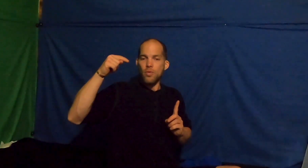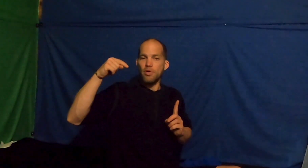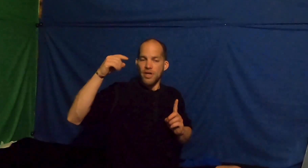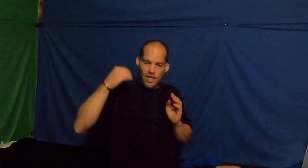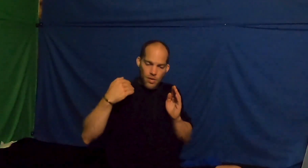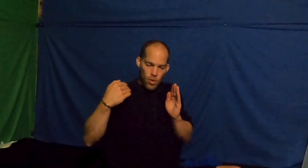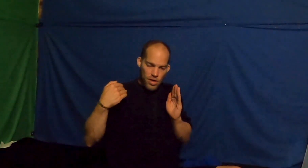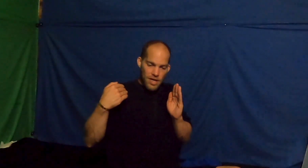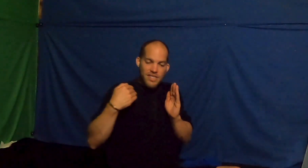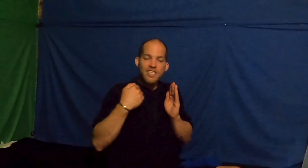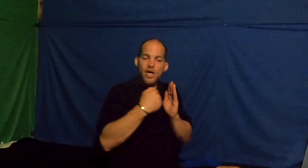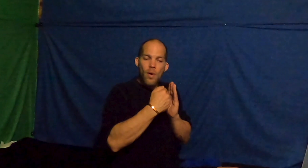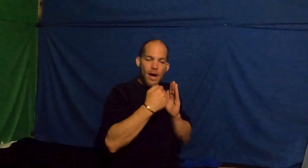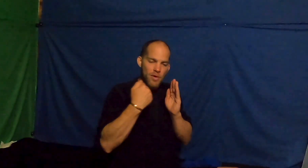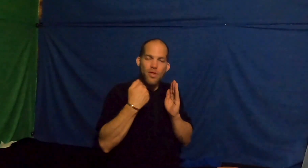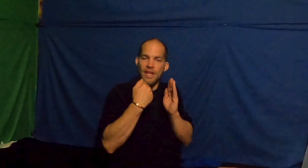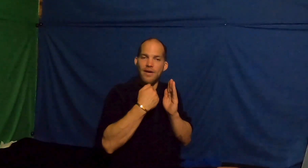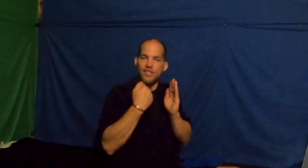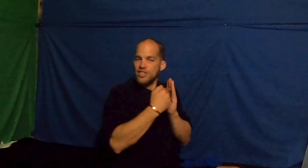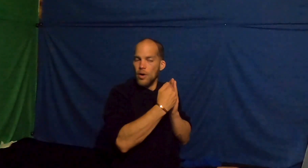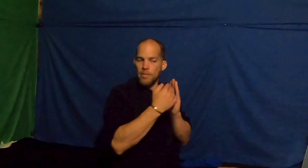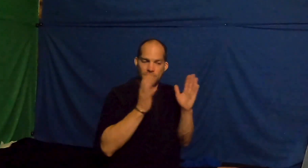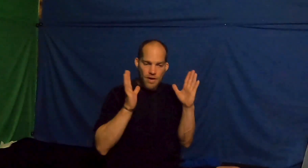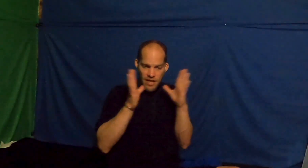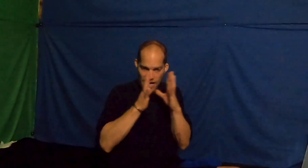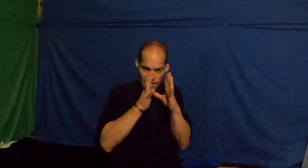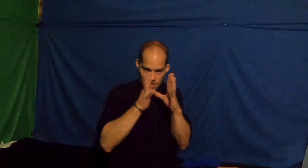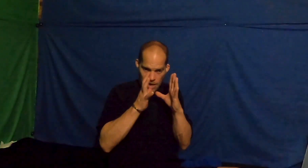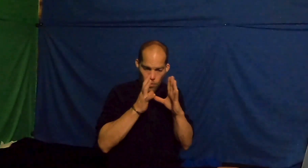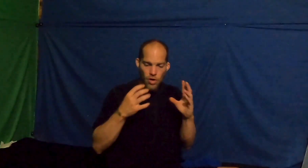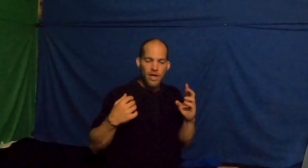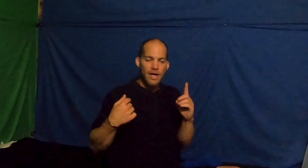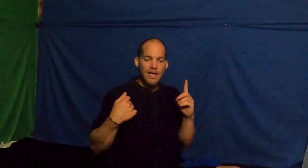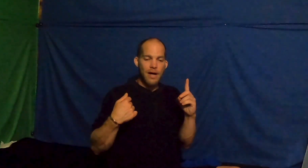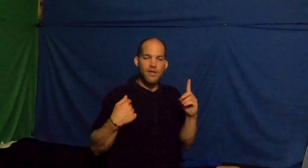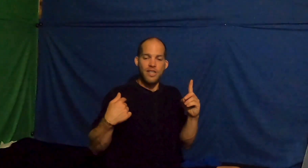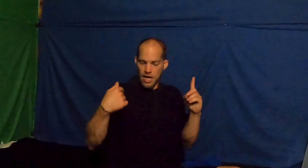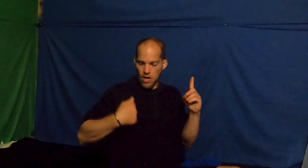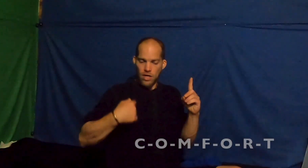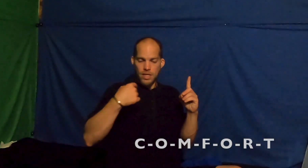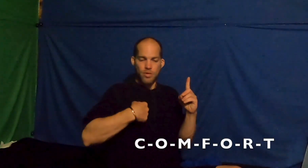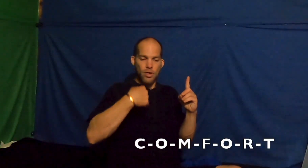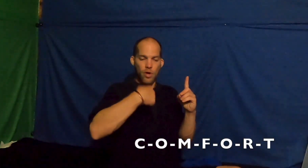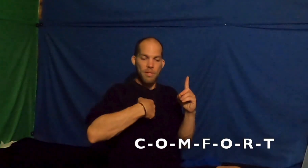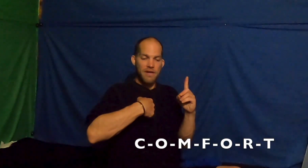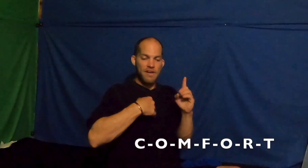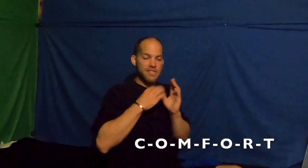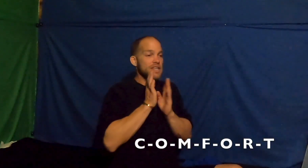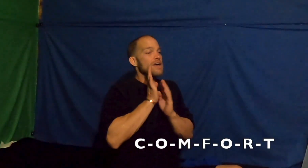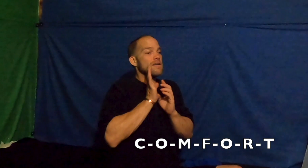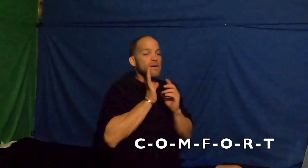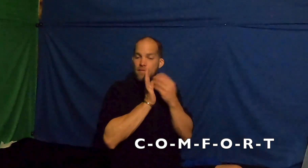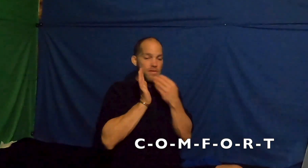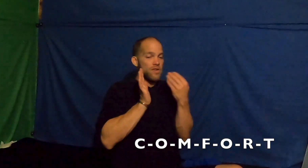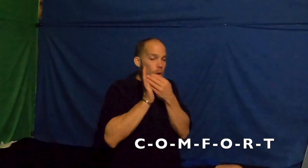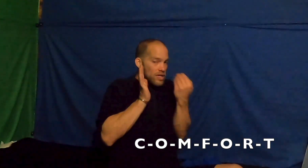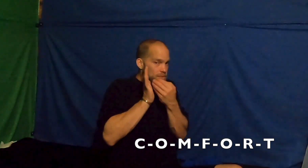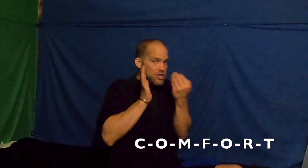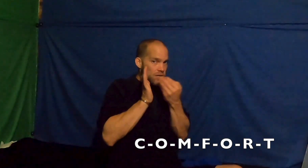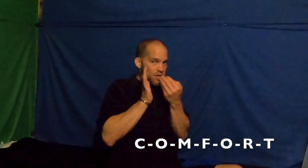put the word C-O-M or the letters C-O-M in front of it in the same word, now you're saying concept, ongoing, manifest, no expression in between